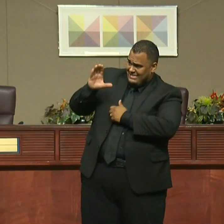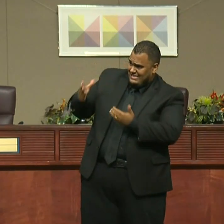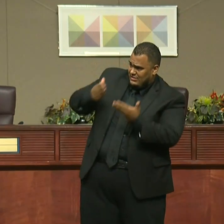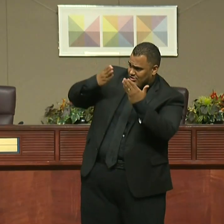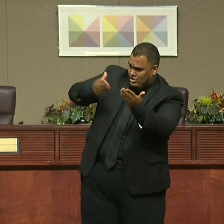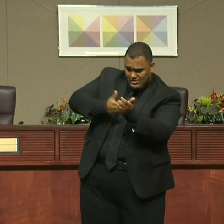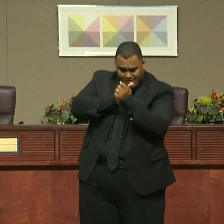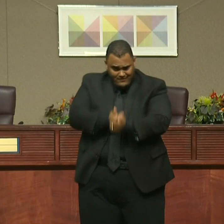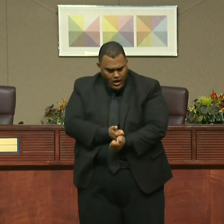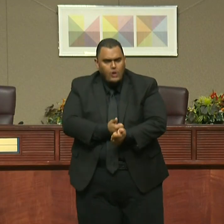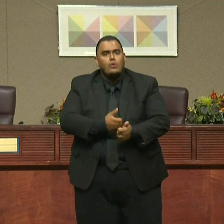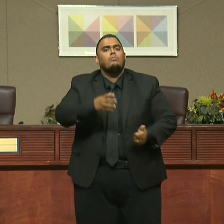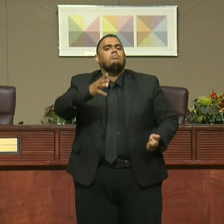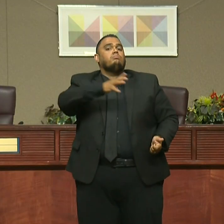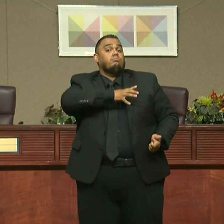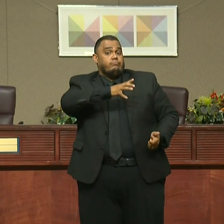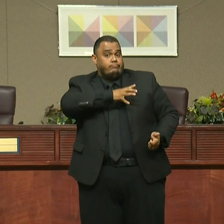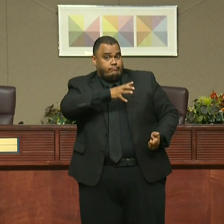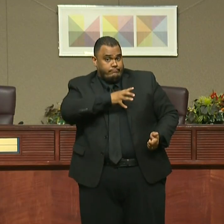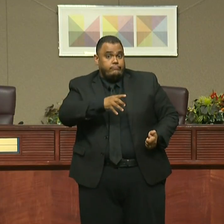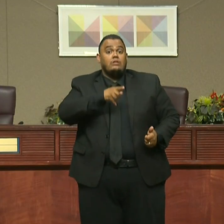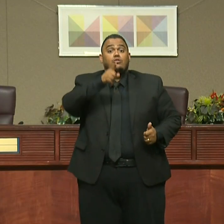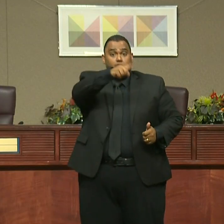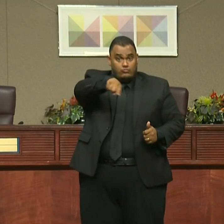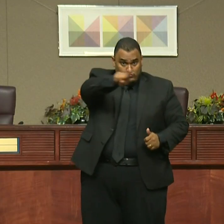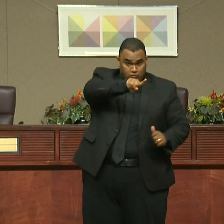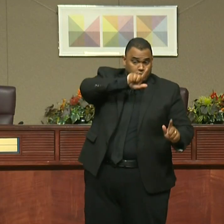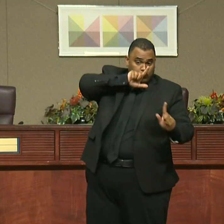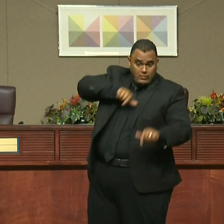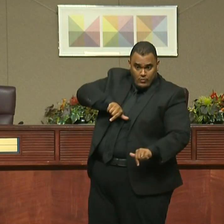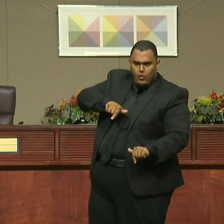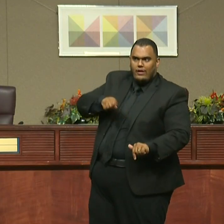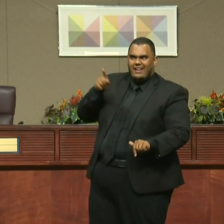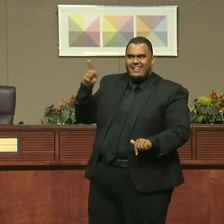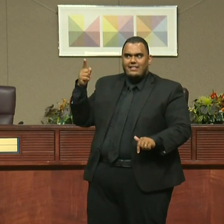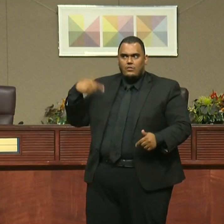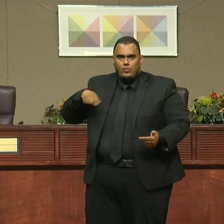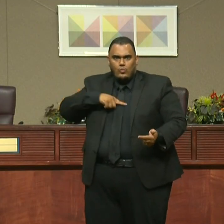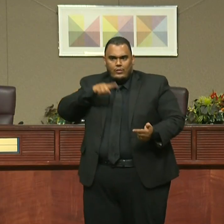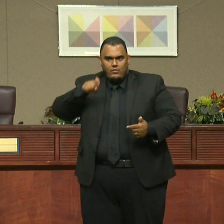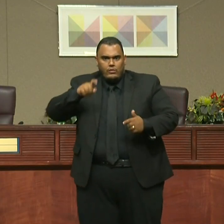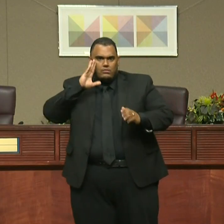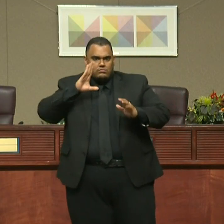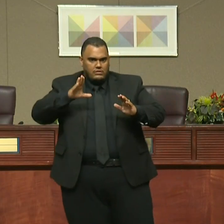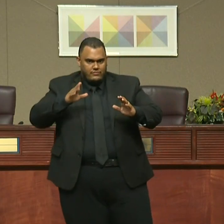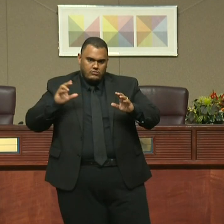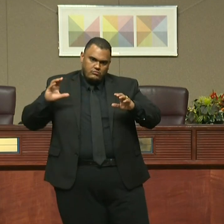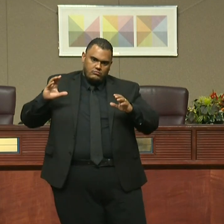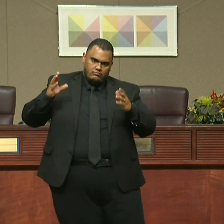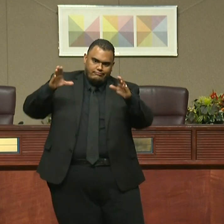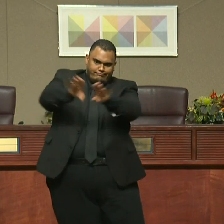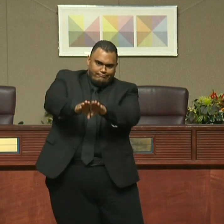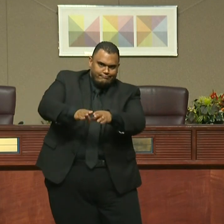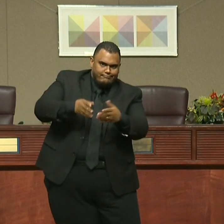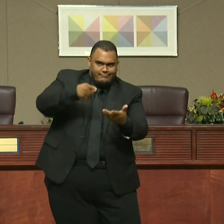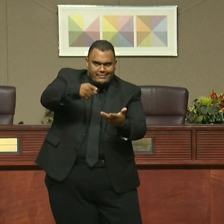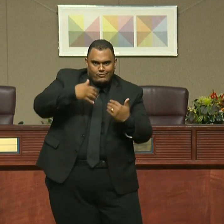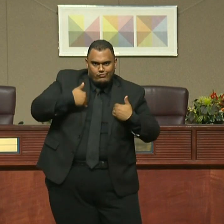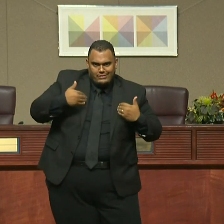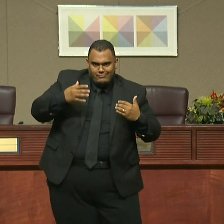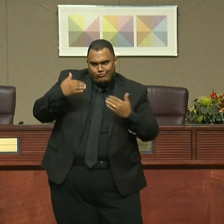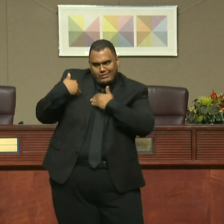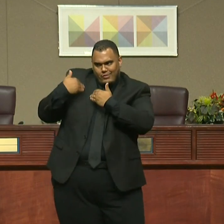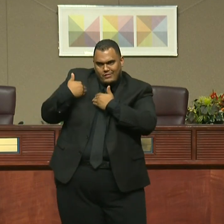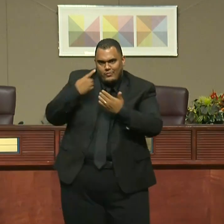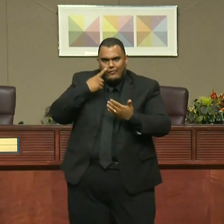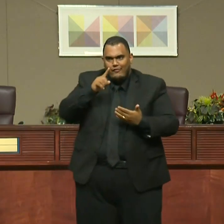of the various authorities. And then lastly, this is all